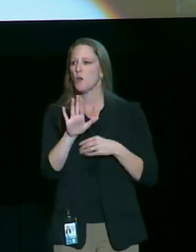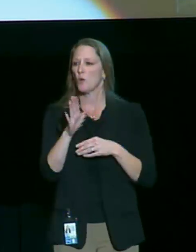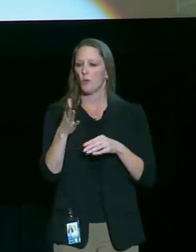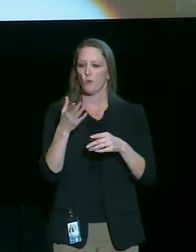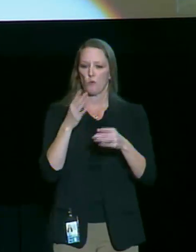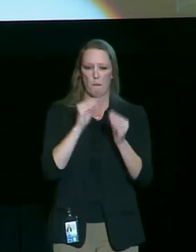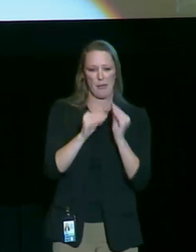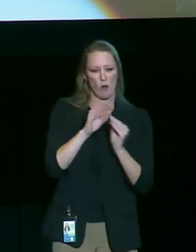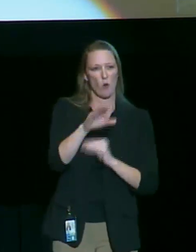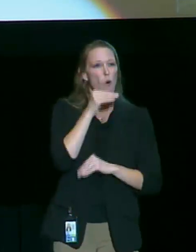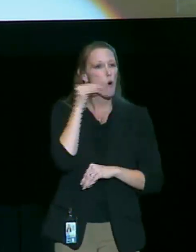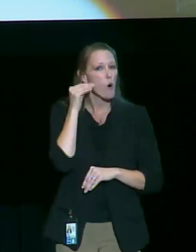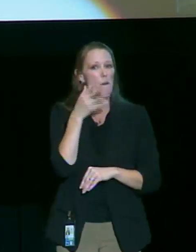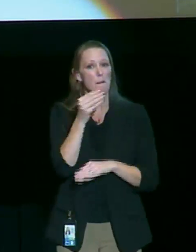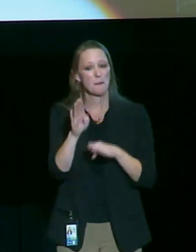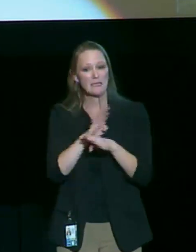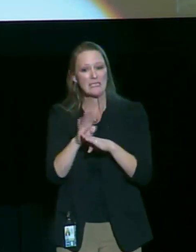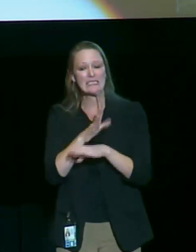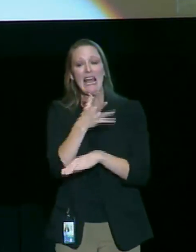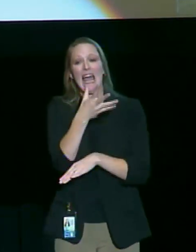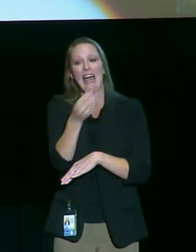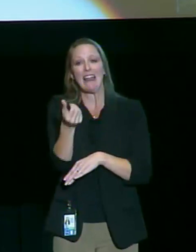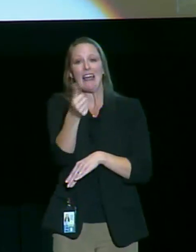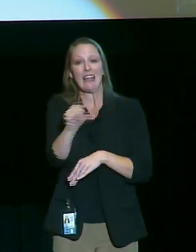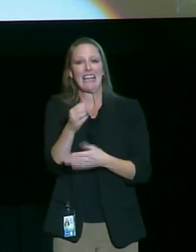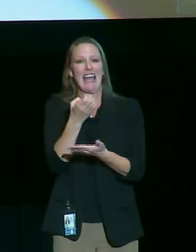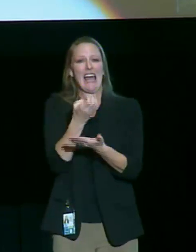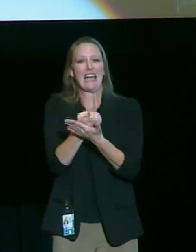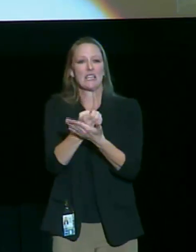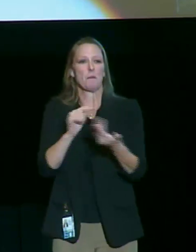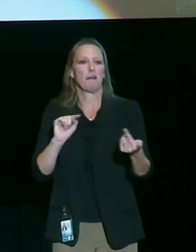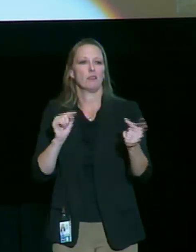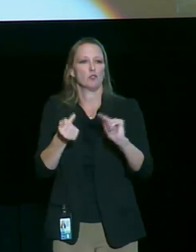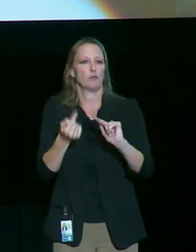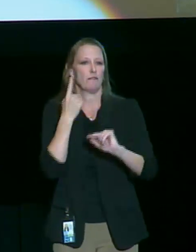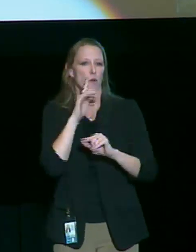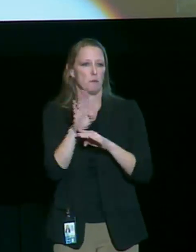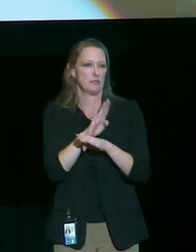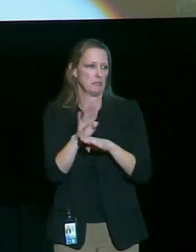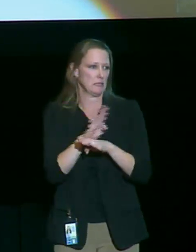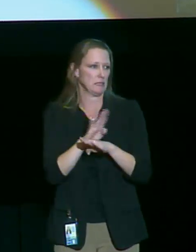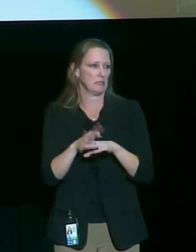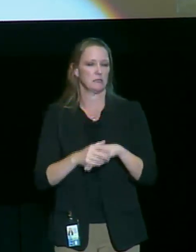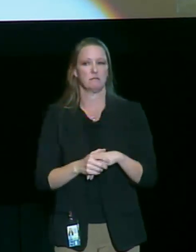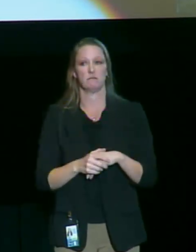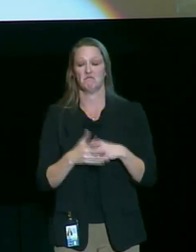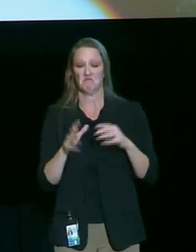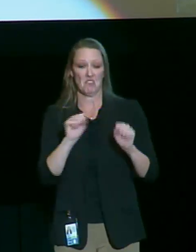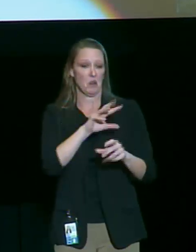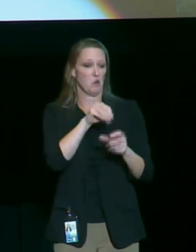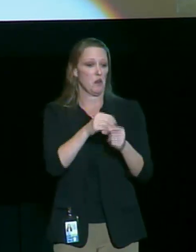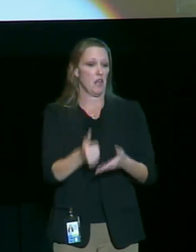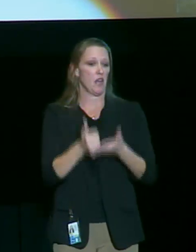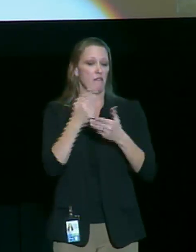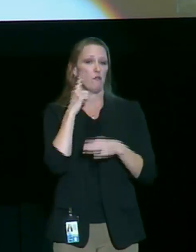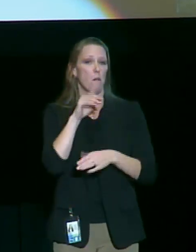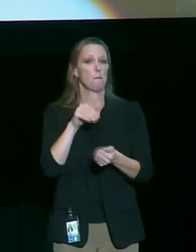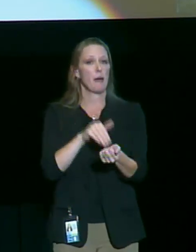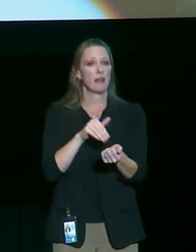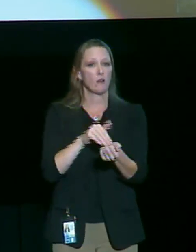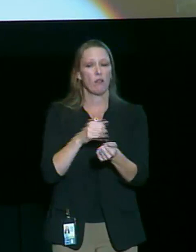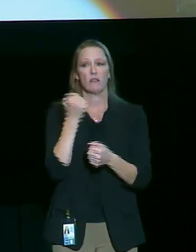businesses, and economic injury for businesses. Help for medical, dental, and